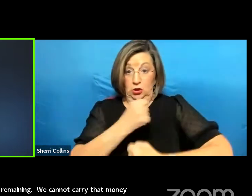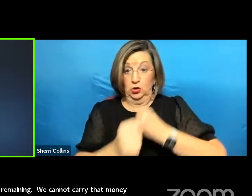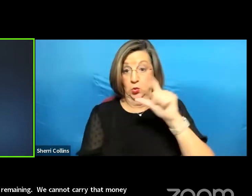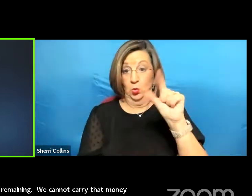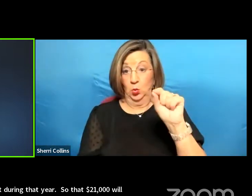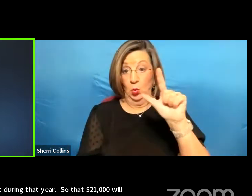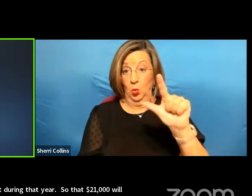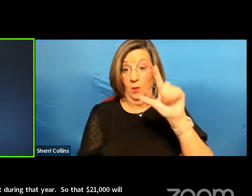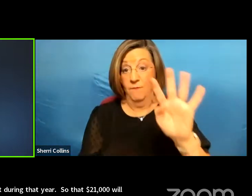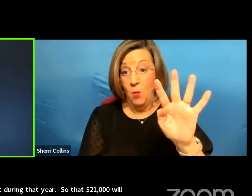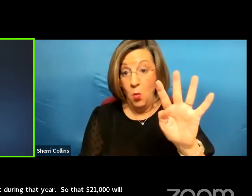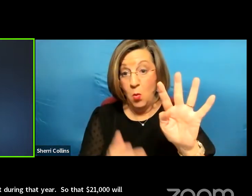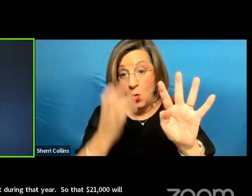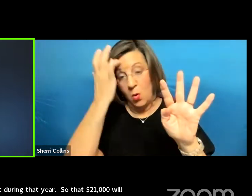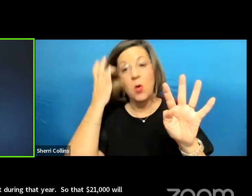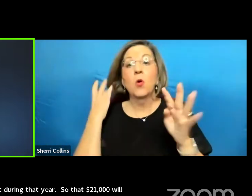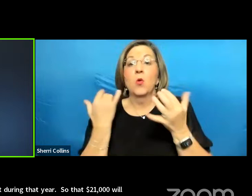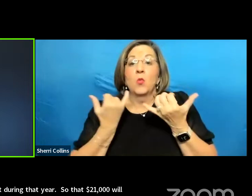year,